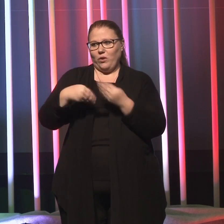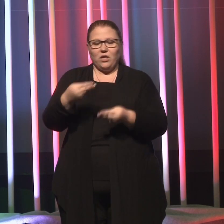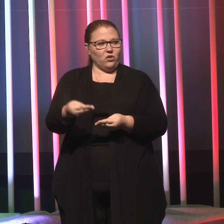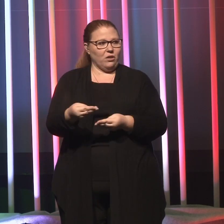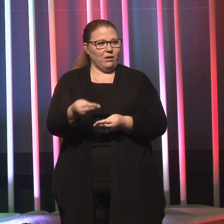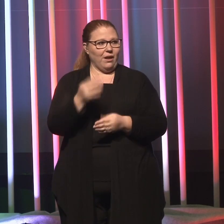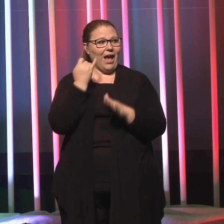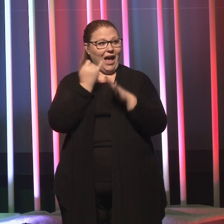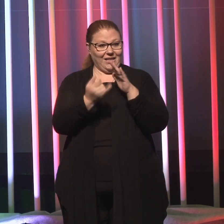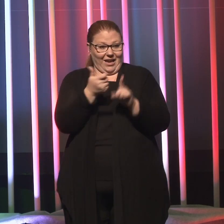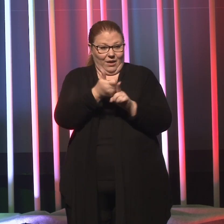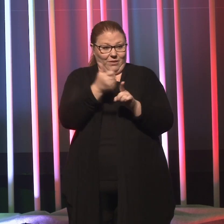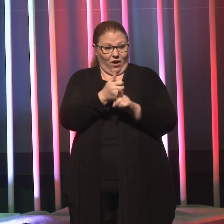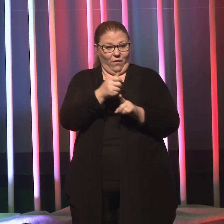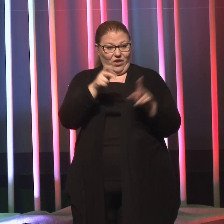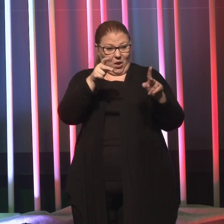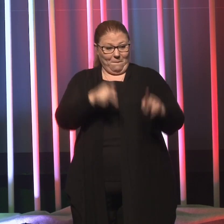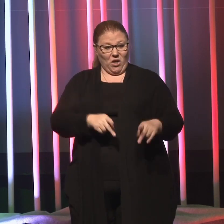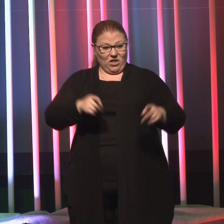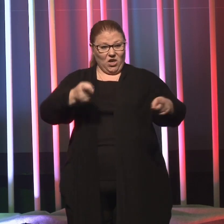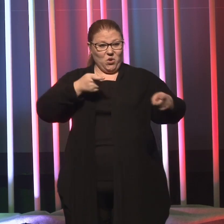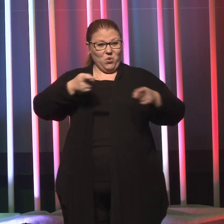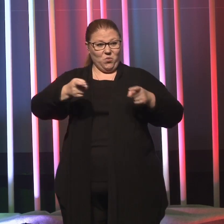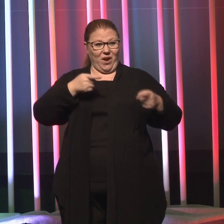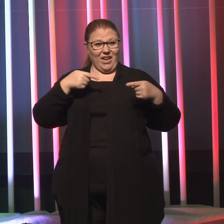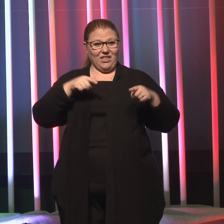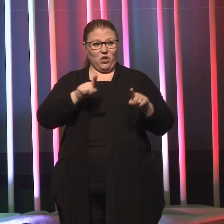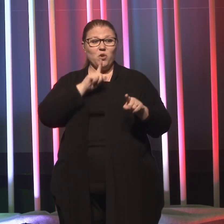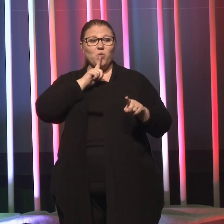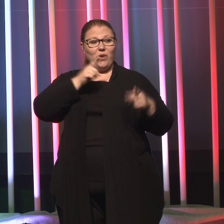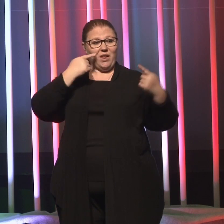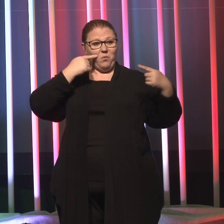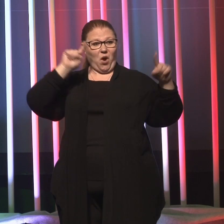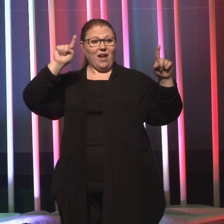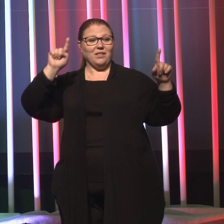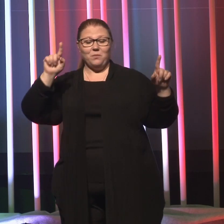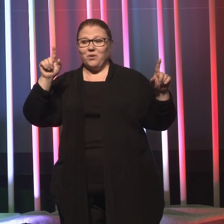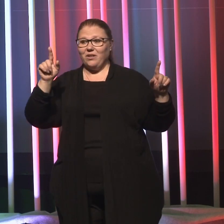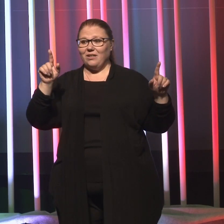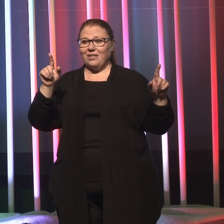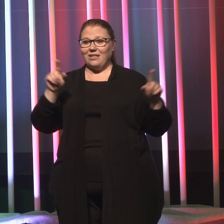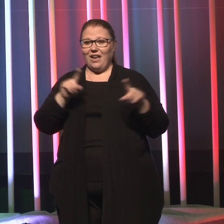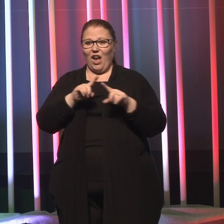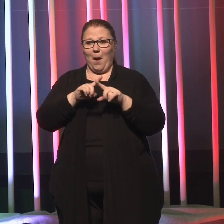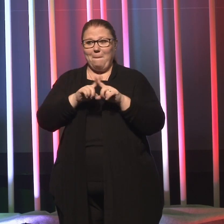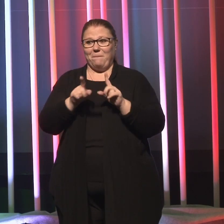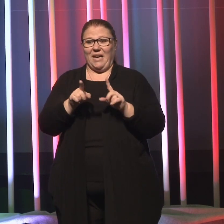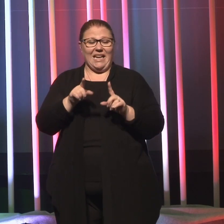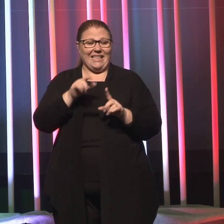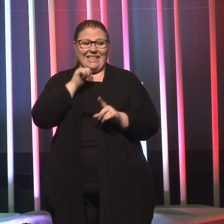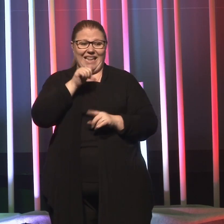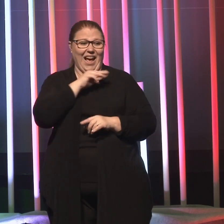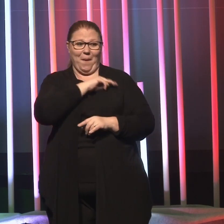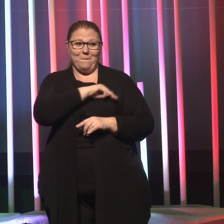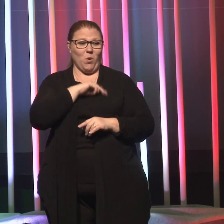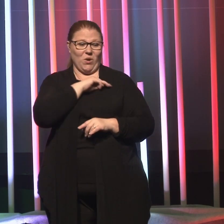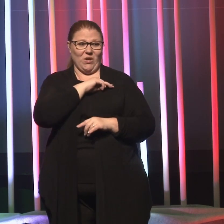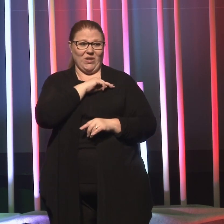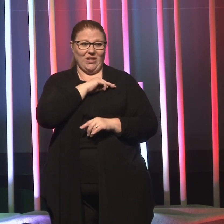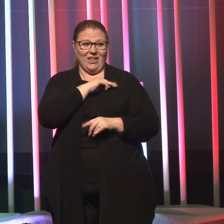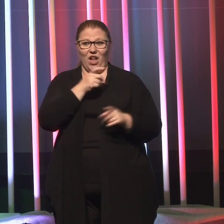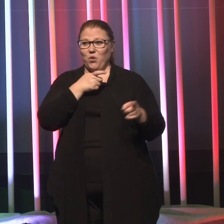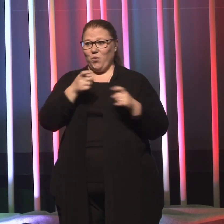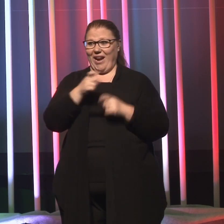person who reigned during this very, very prosperous but immoral reign of a guy named King